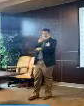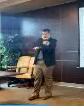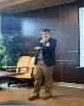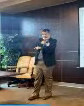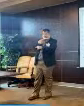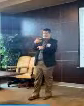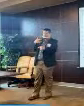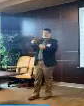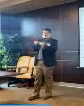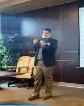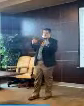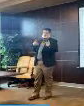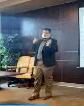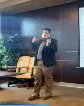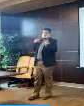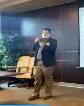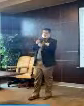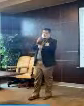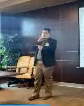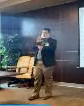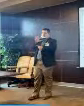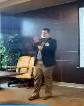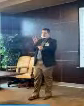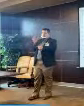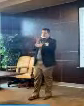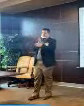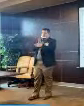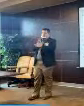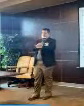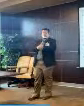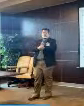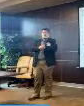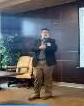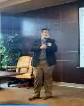be considerably younger at 59 years of age.